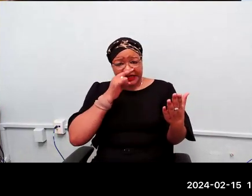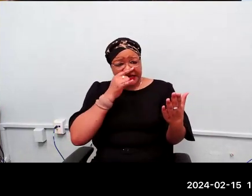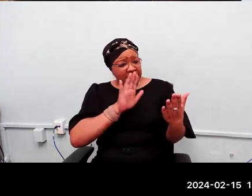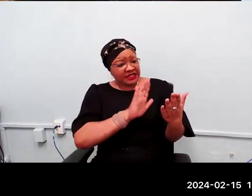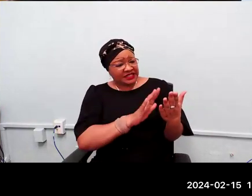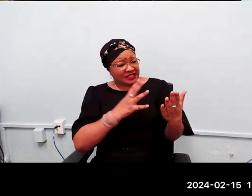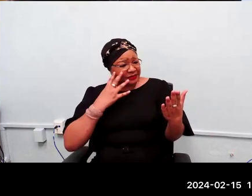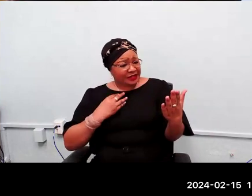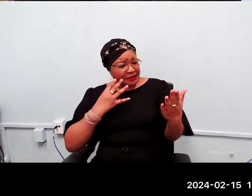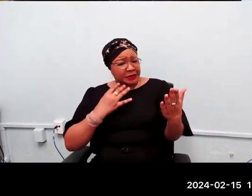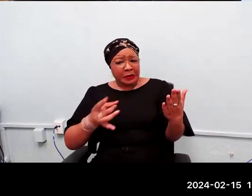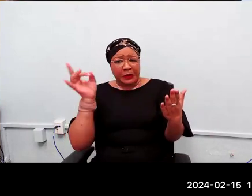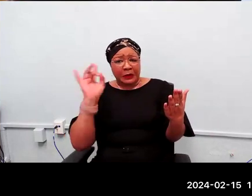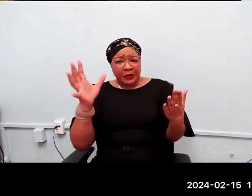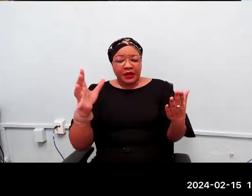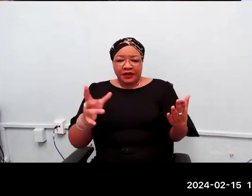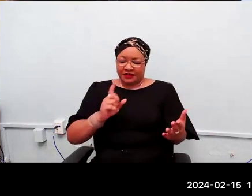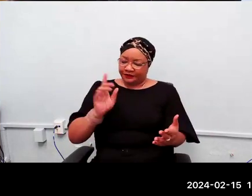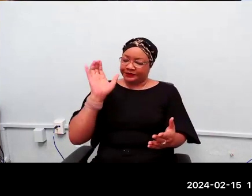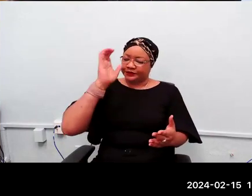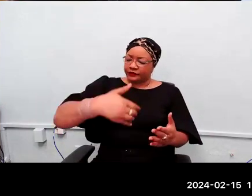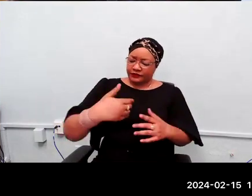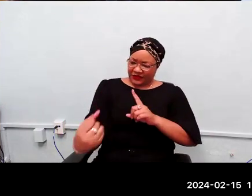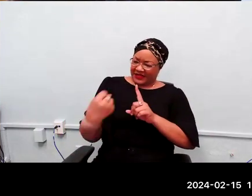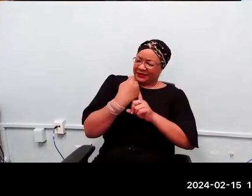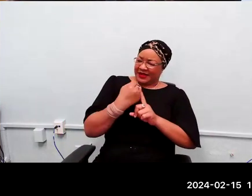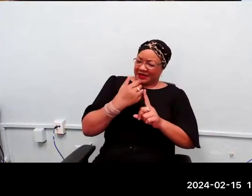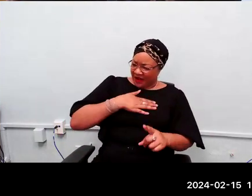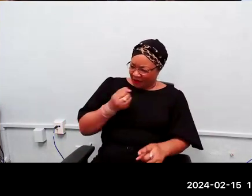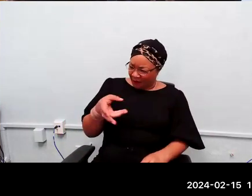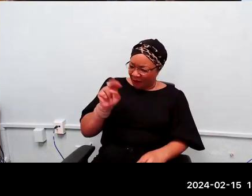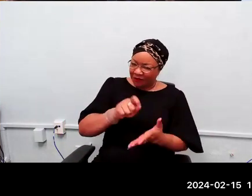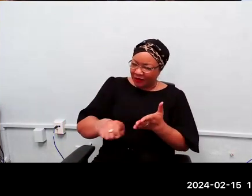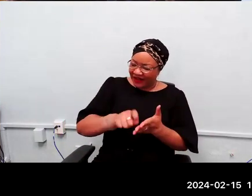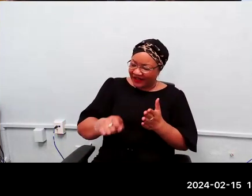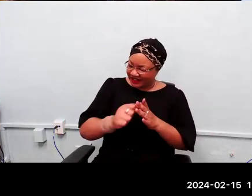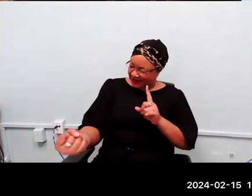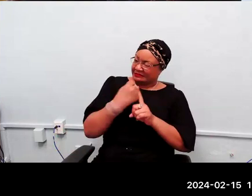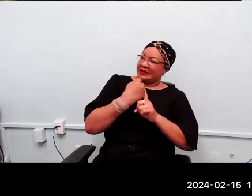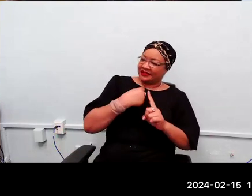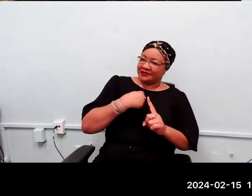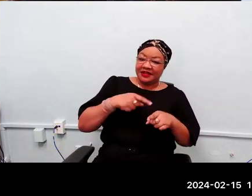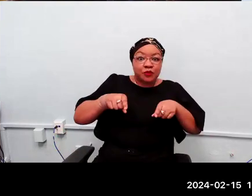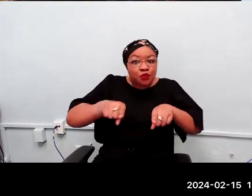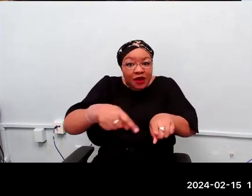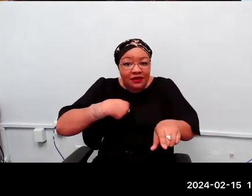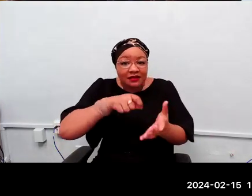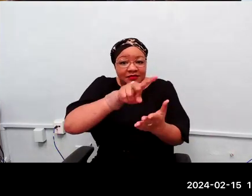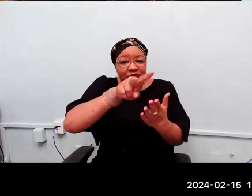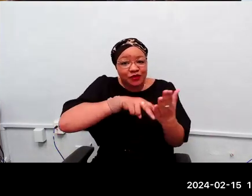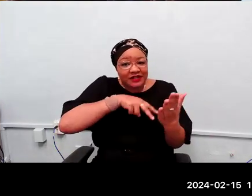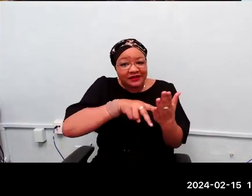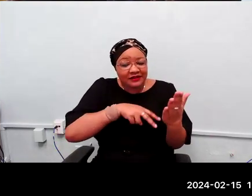weird thing to be impacted by your own poetry as a reader while you're trying to give a reading. But so